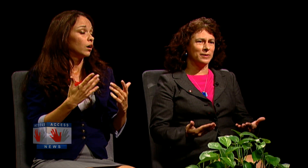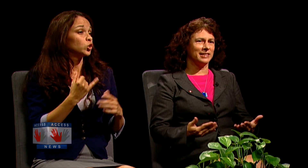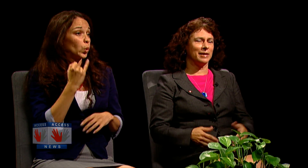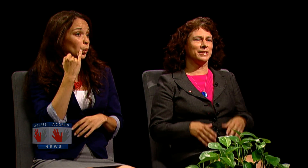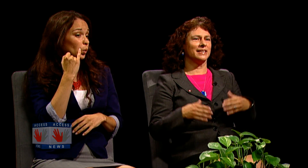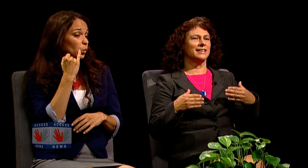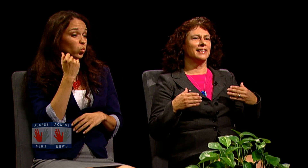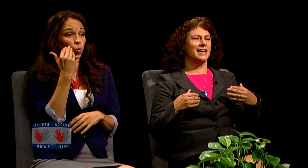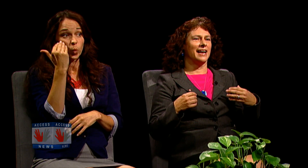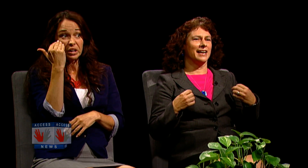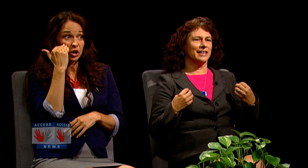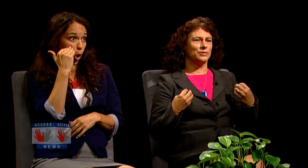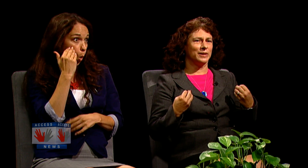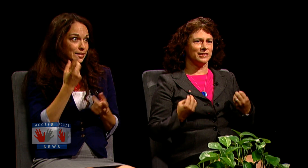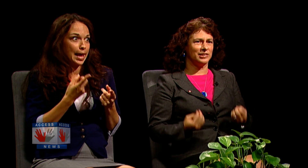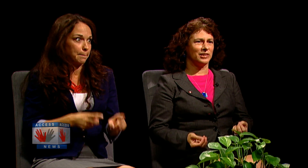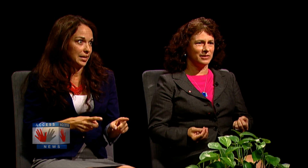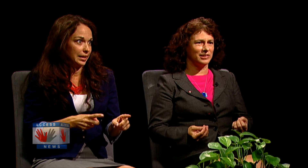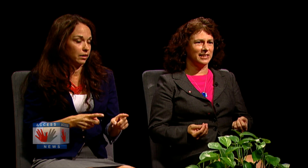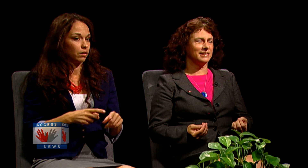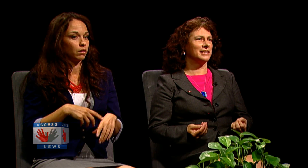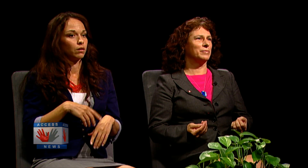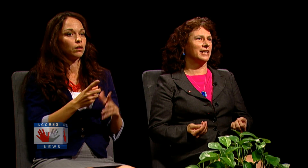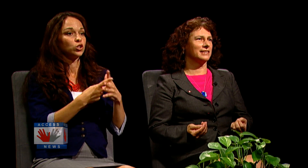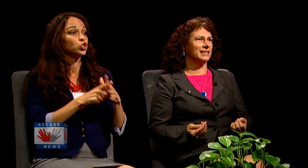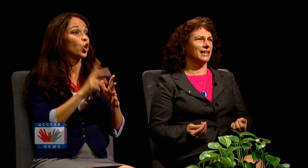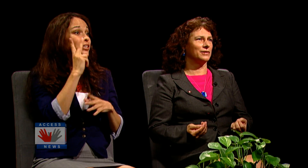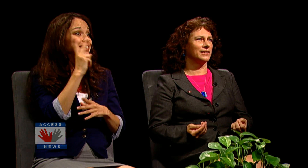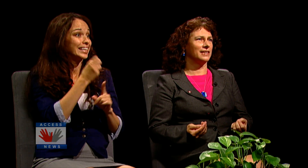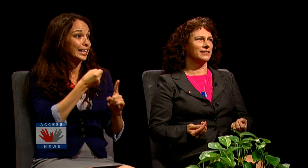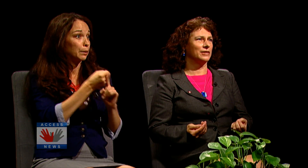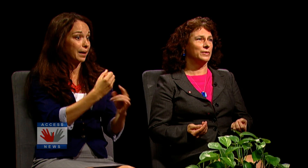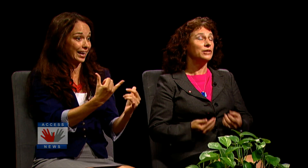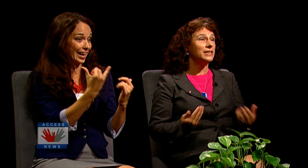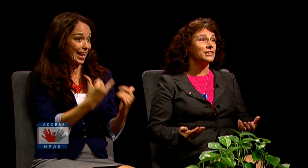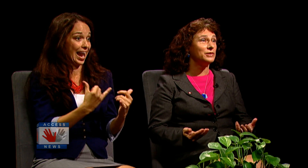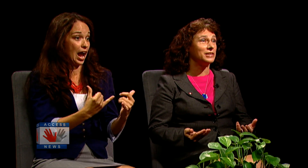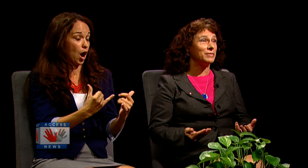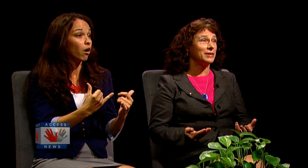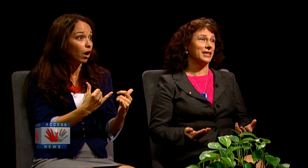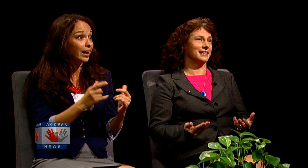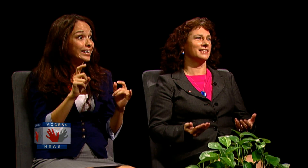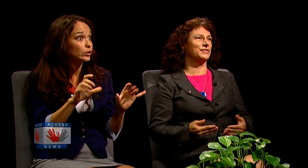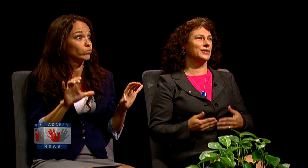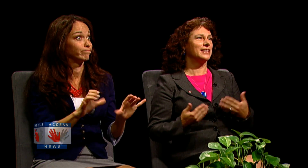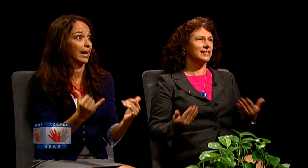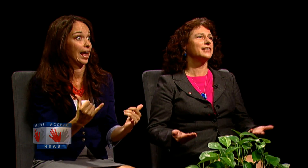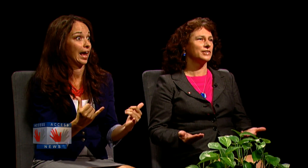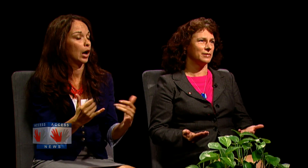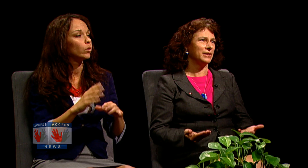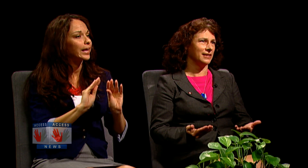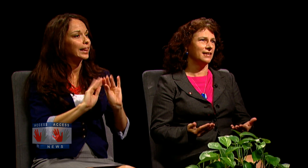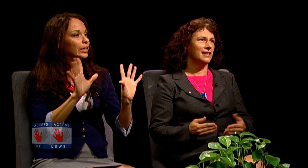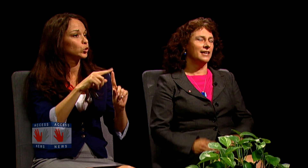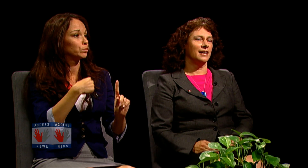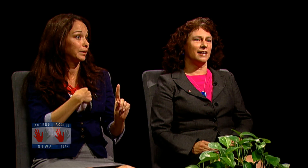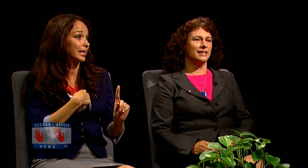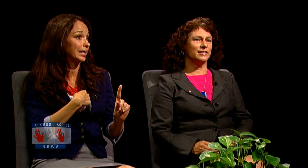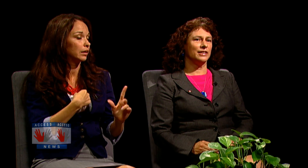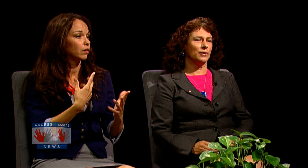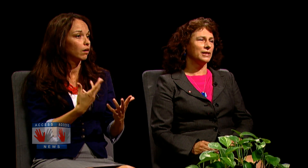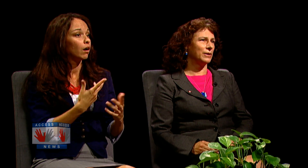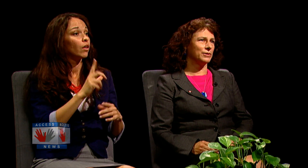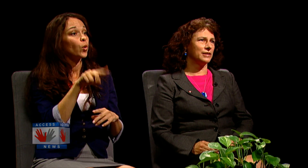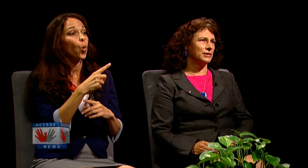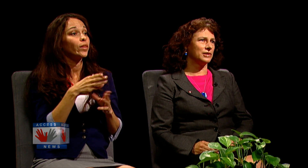if we know it's happening and we can start seeing its impacts now, then I think we do need to do something about it. It's very clear to me.